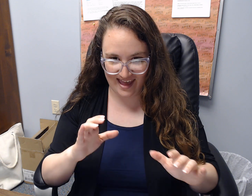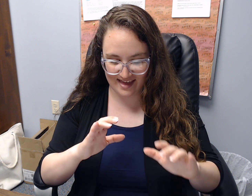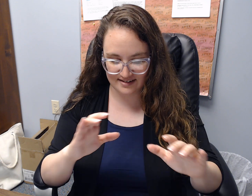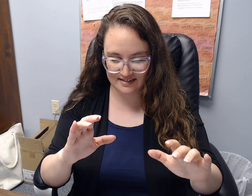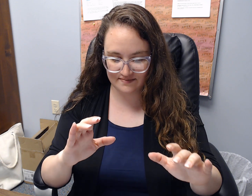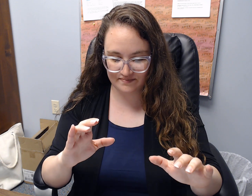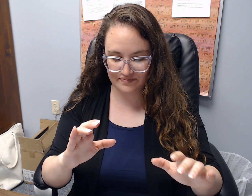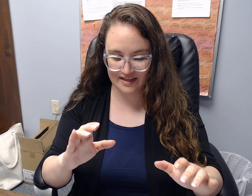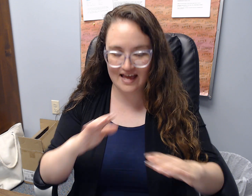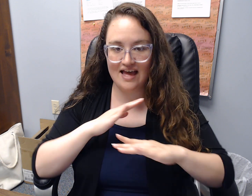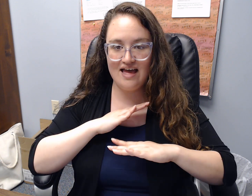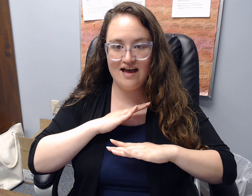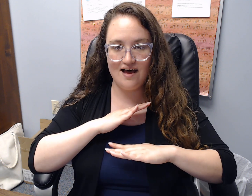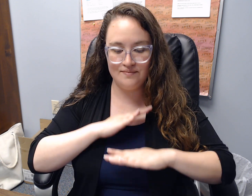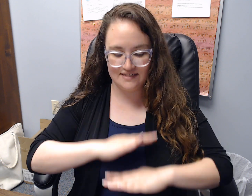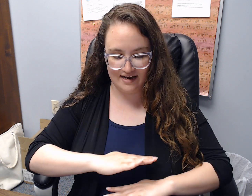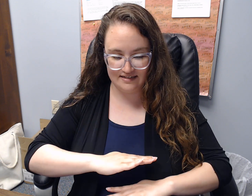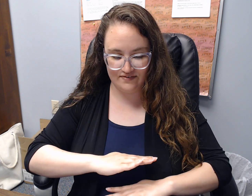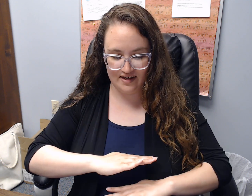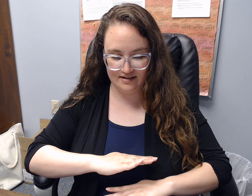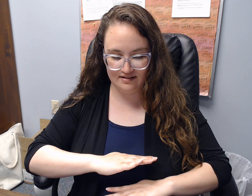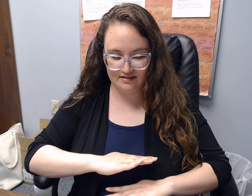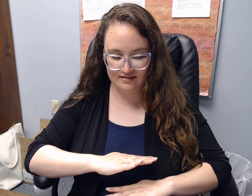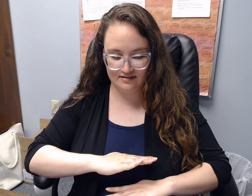hand, I'm satisfied.